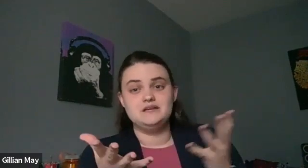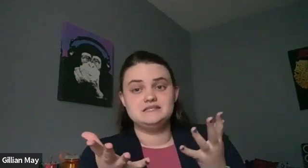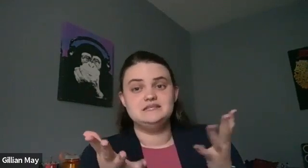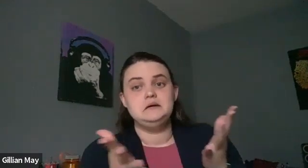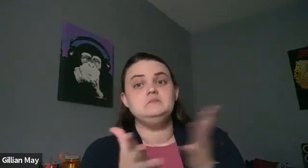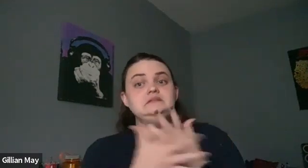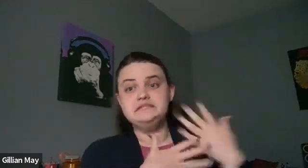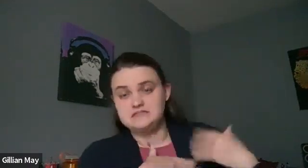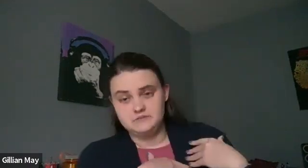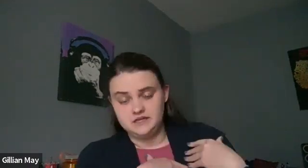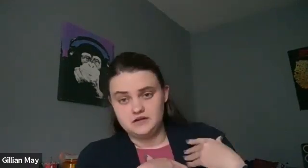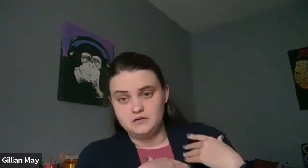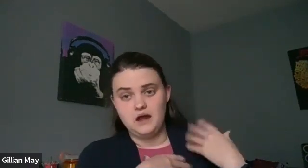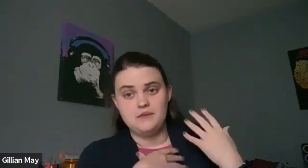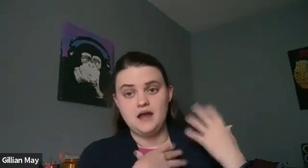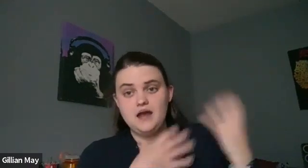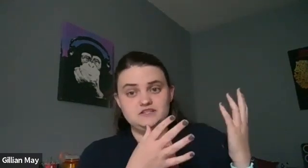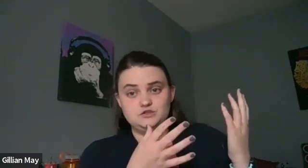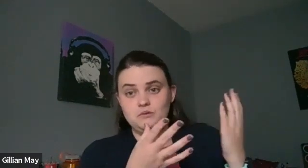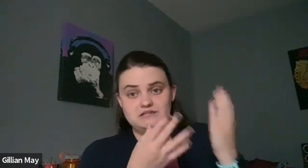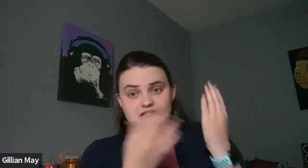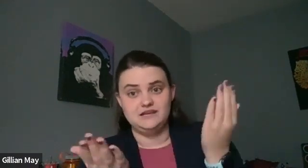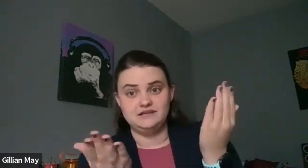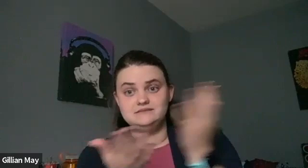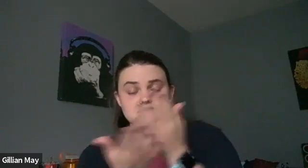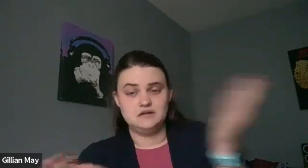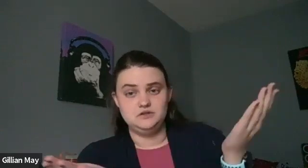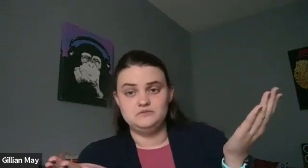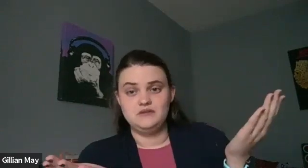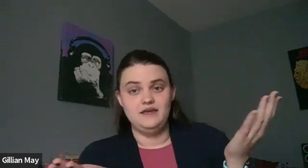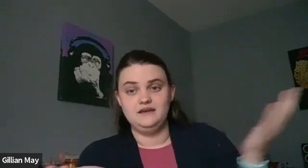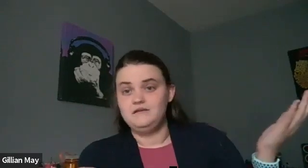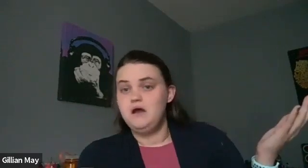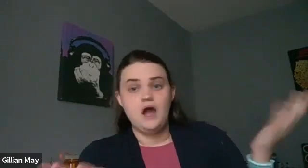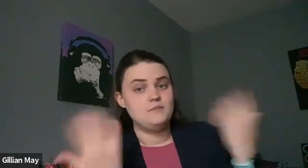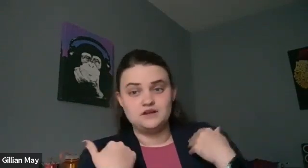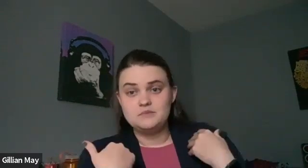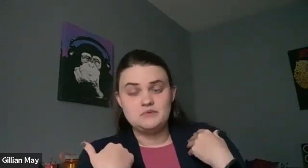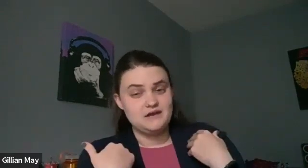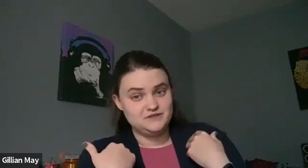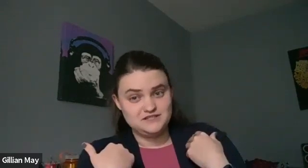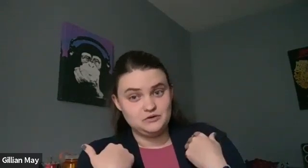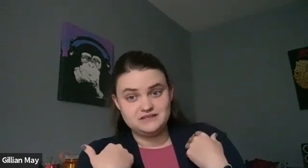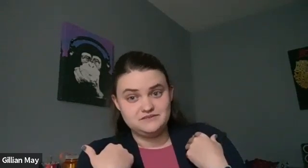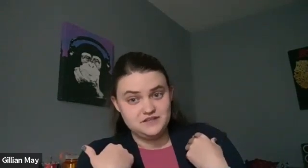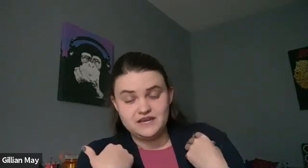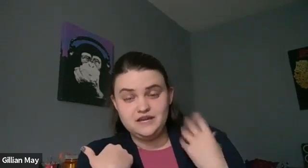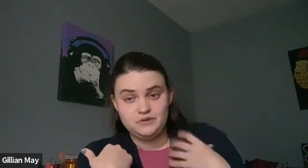miss, please let me know. I'm happy to always, again, tell you, like, I'm not going to remember every single activity that anyone can